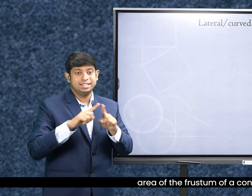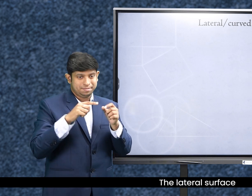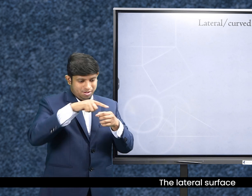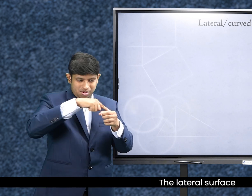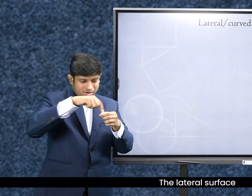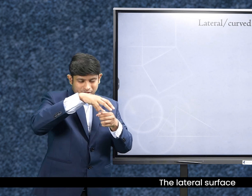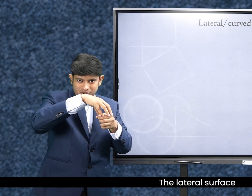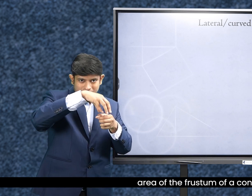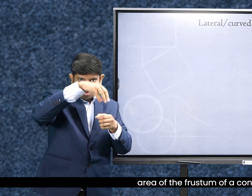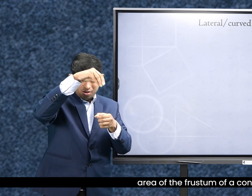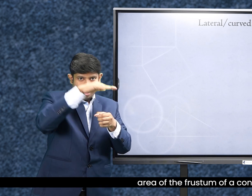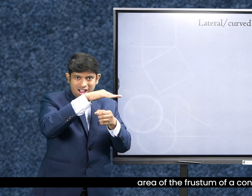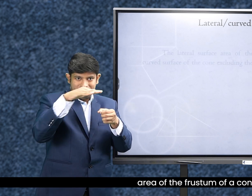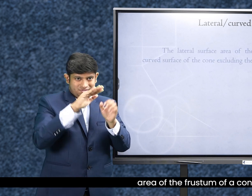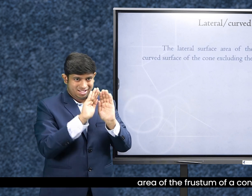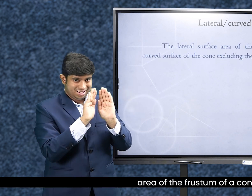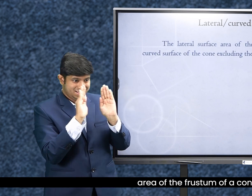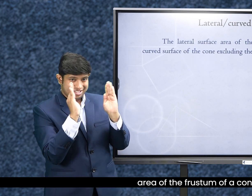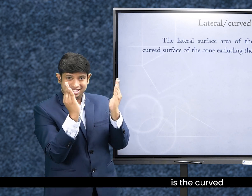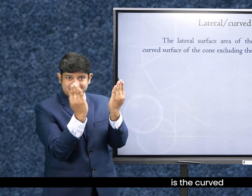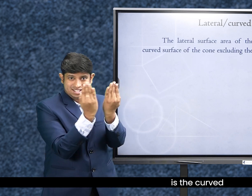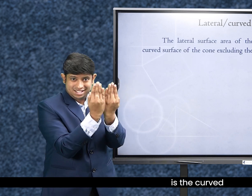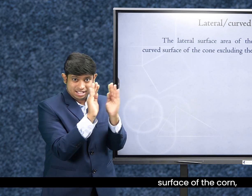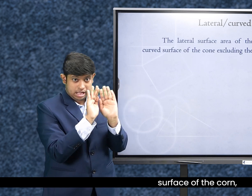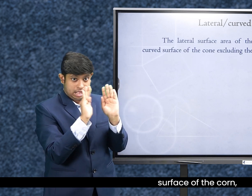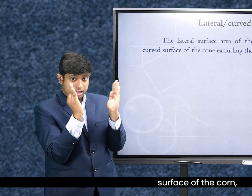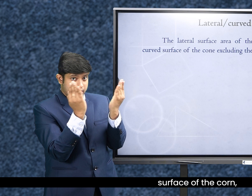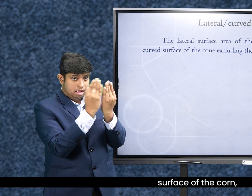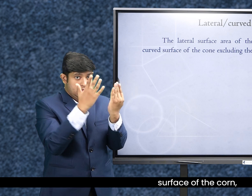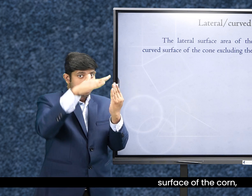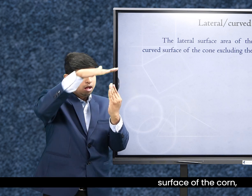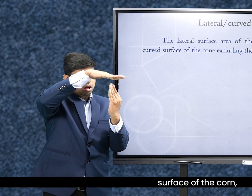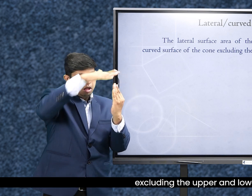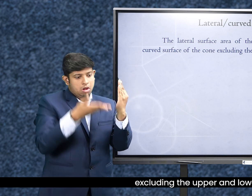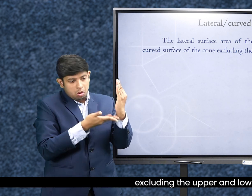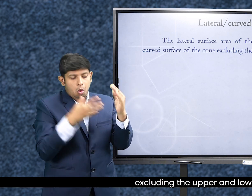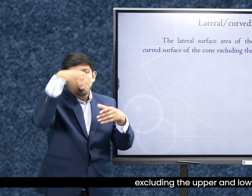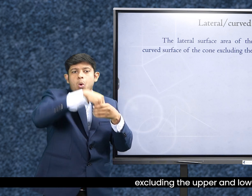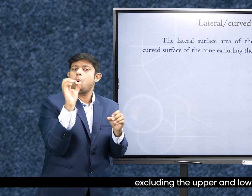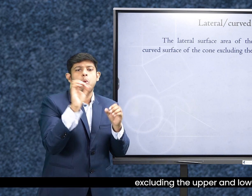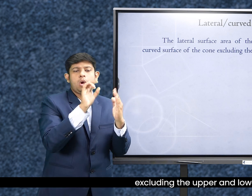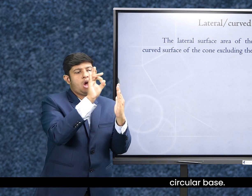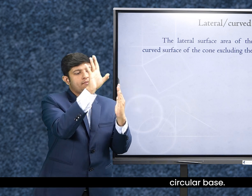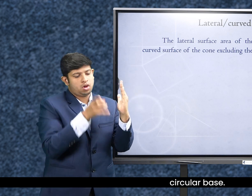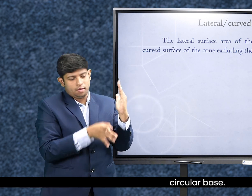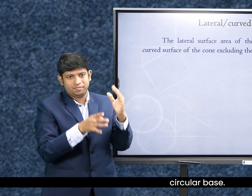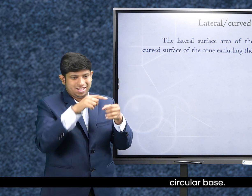The lateral surface area of the frustum of a cone is the curved surface of the cone excluding the upper and lower circular base.